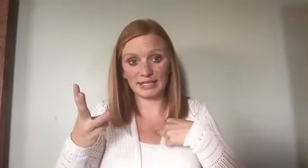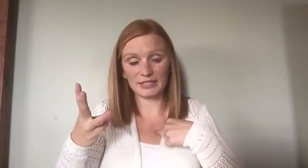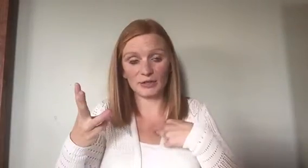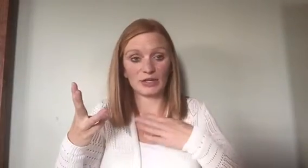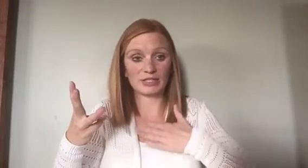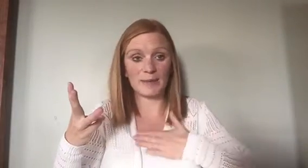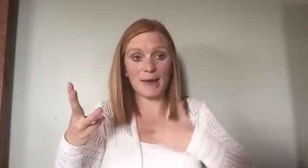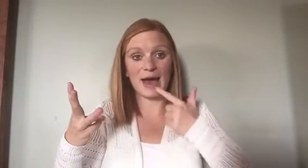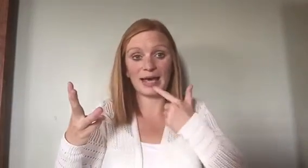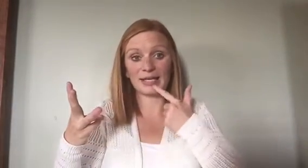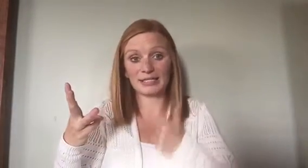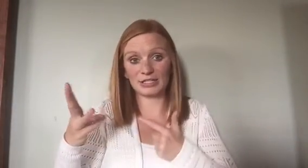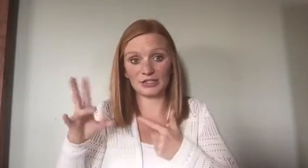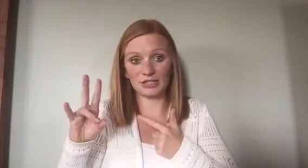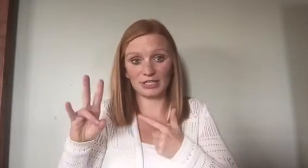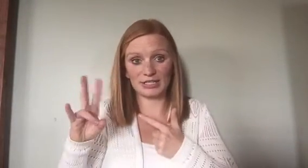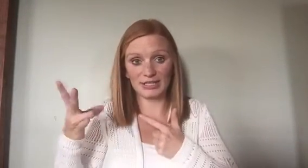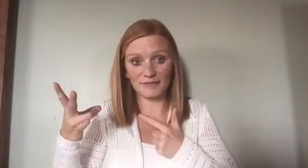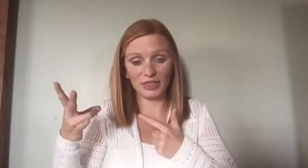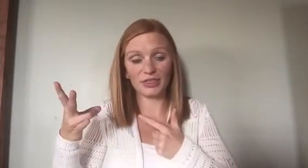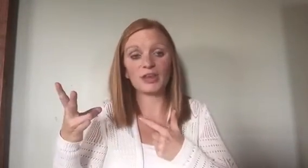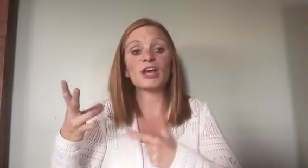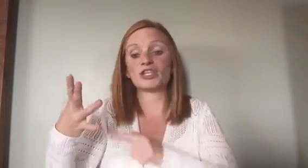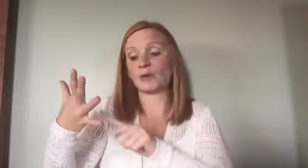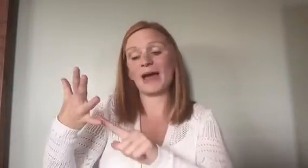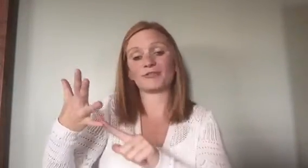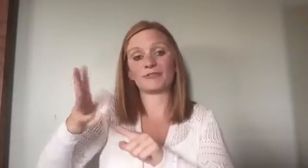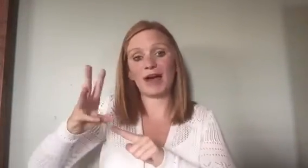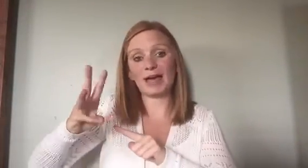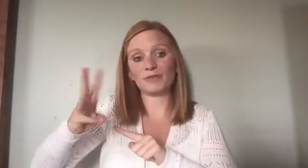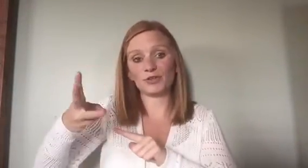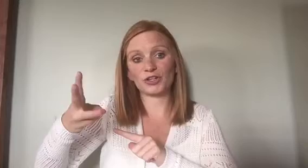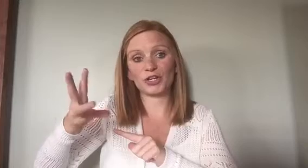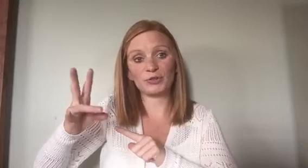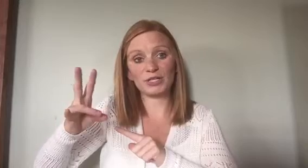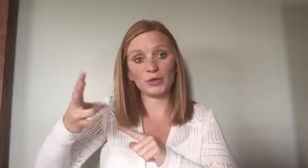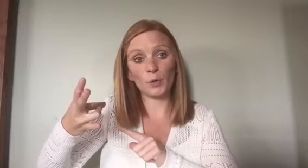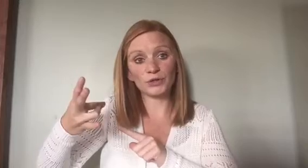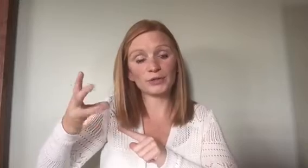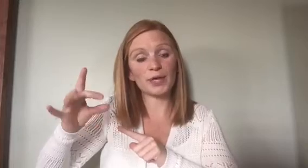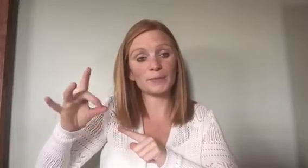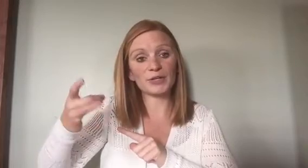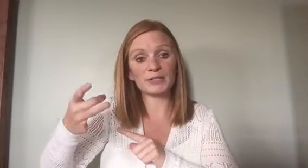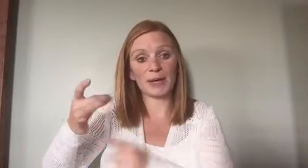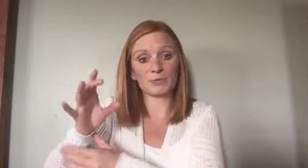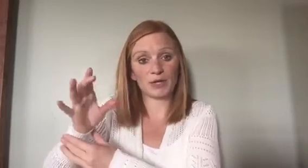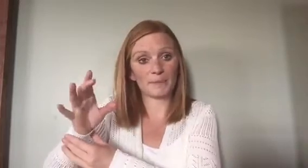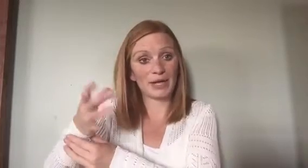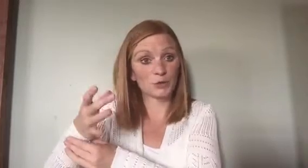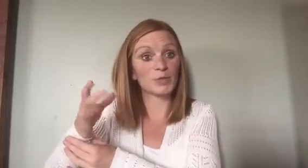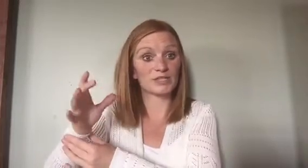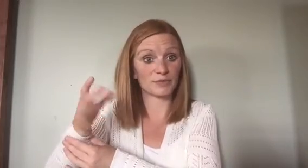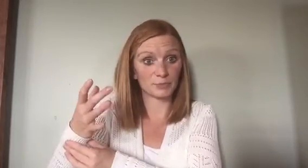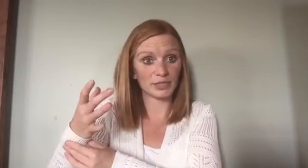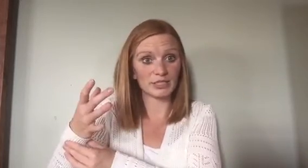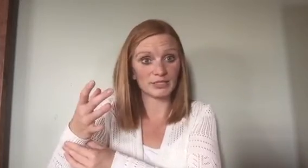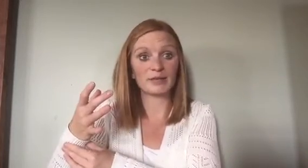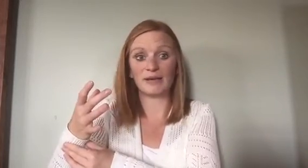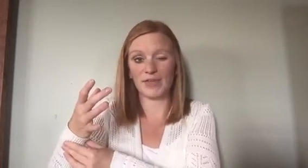6th, or I could say my sister is 7th. So after 5, you start using the ordinal numbers by a twist of the wrist, if that